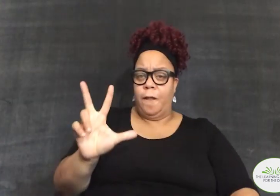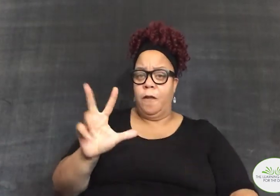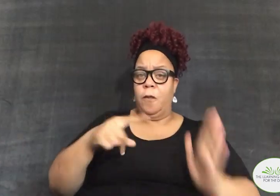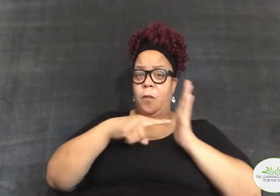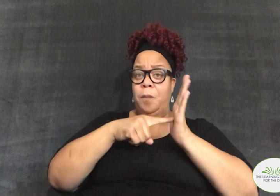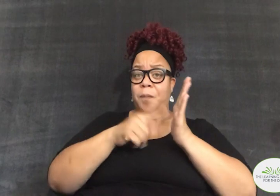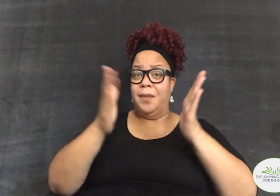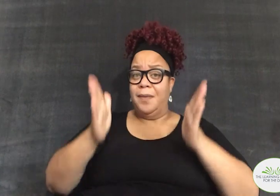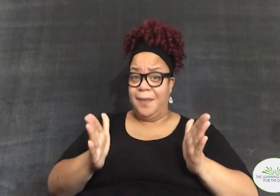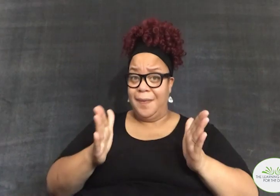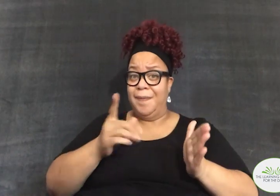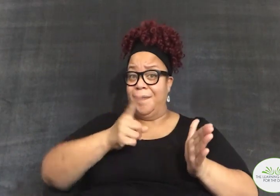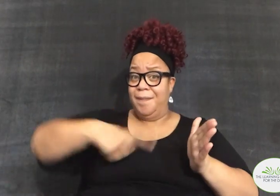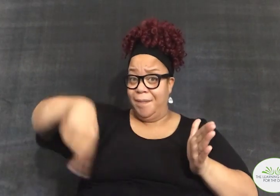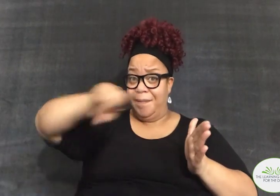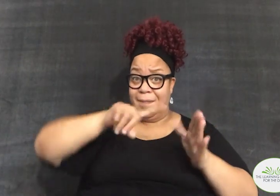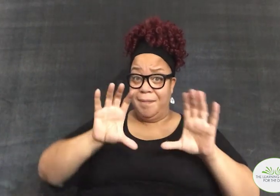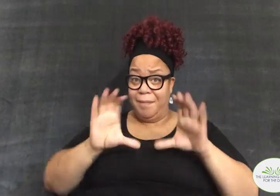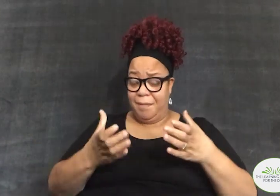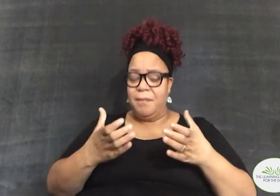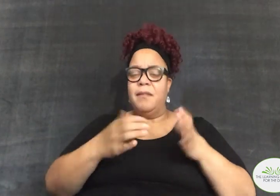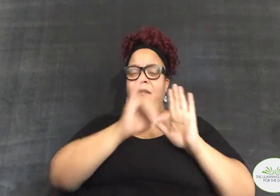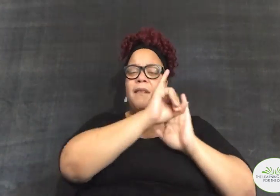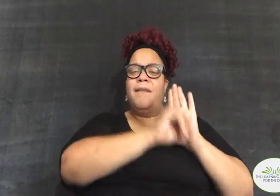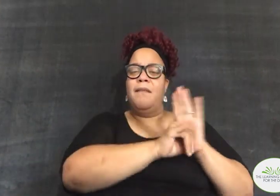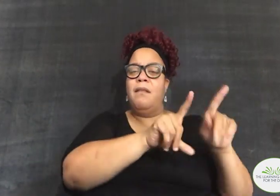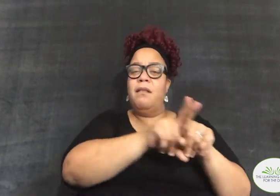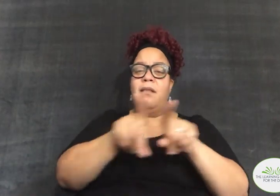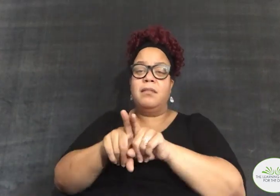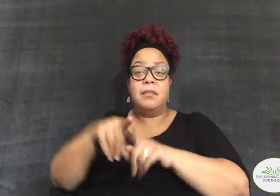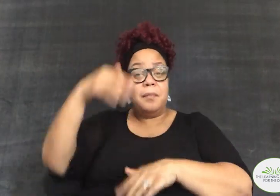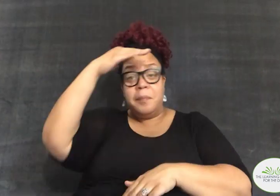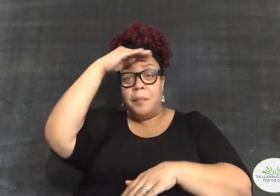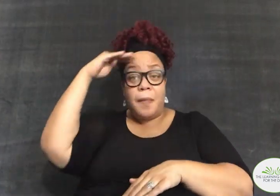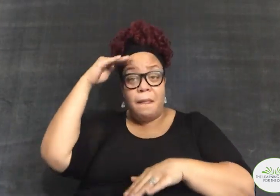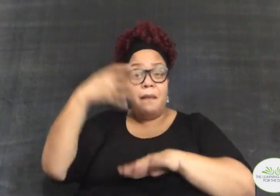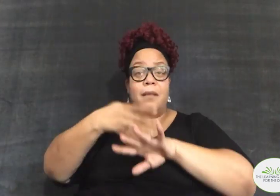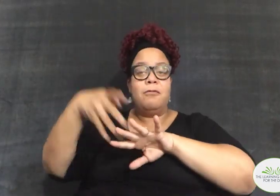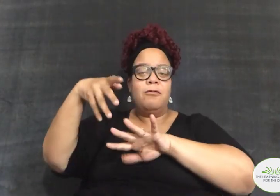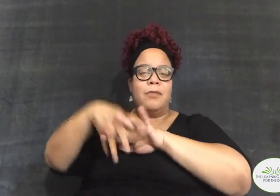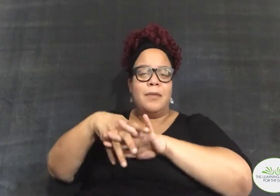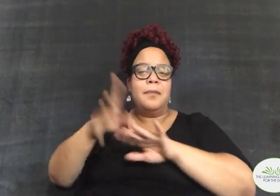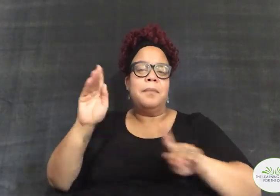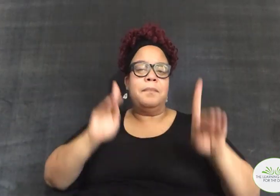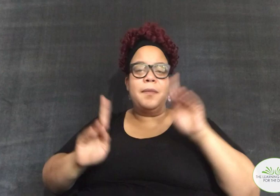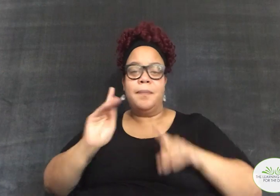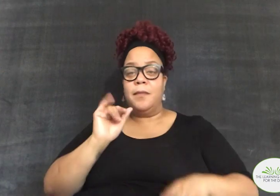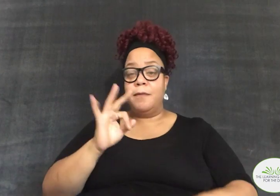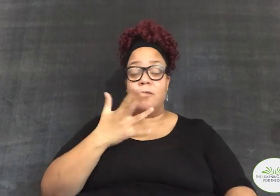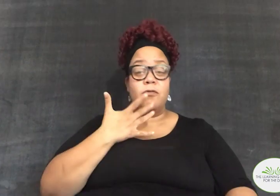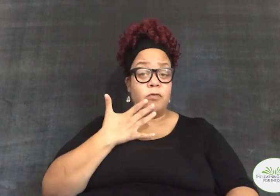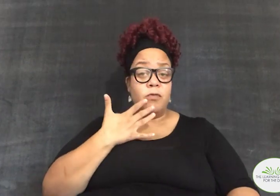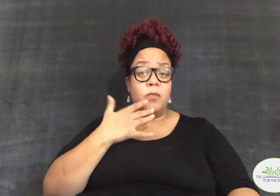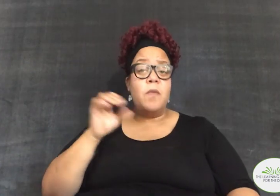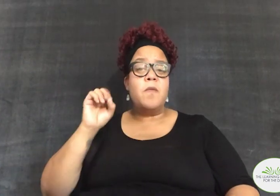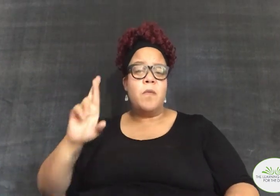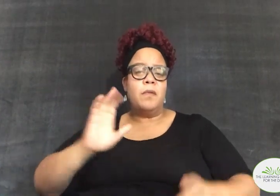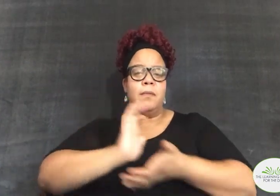C. Promote a critical engagement environment that also includes a student-centered space